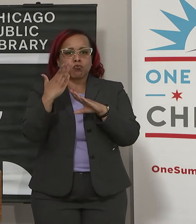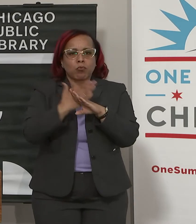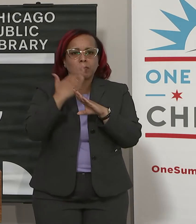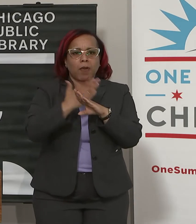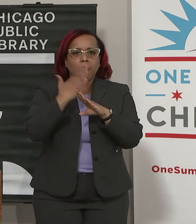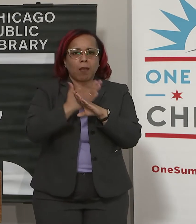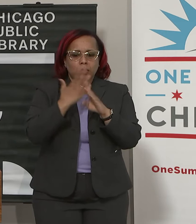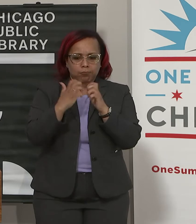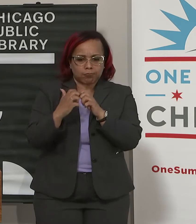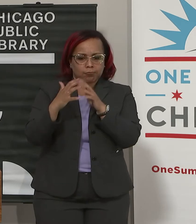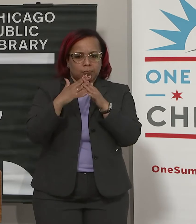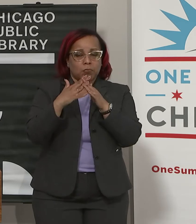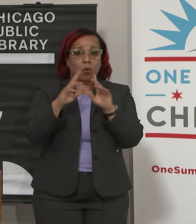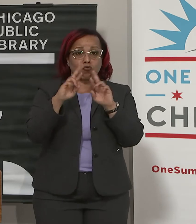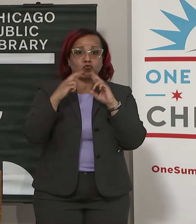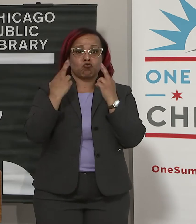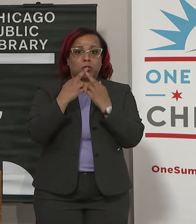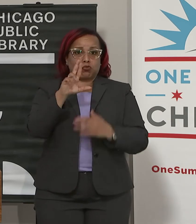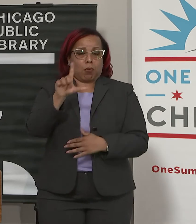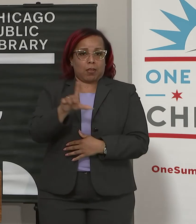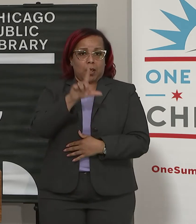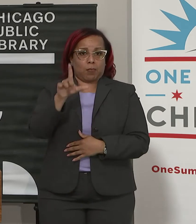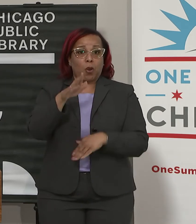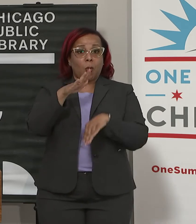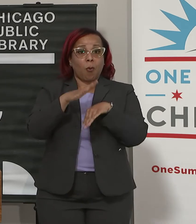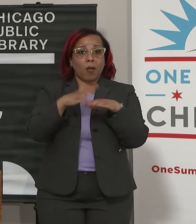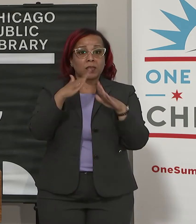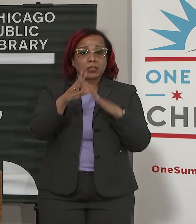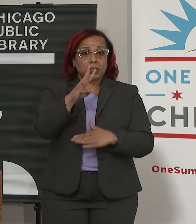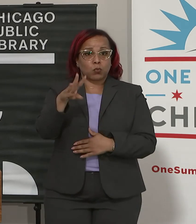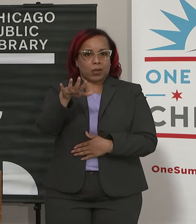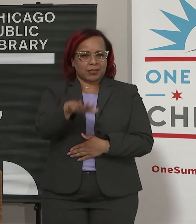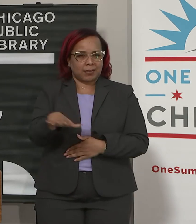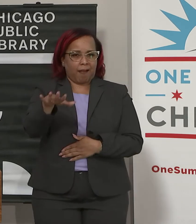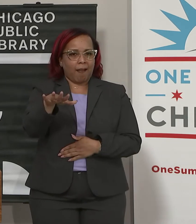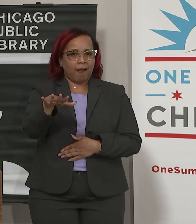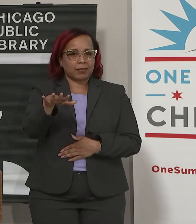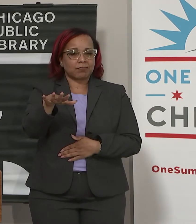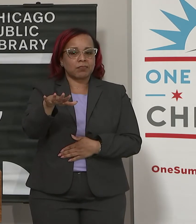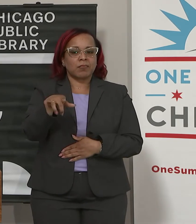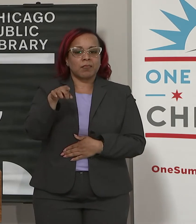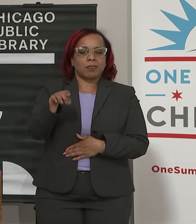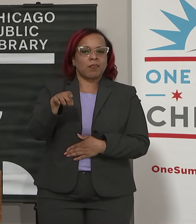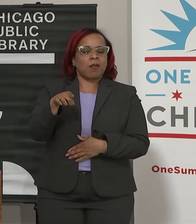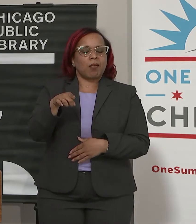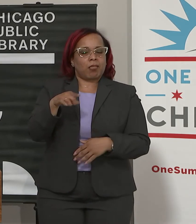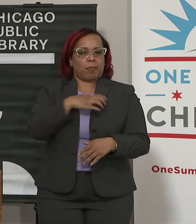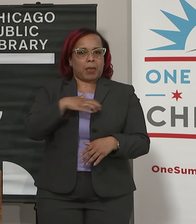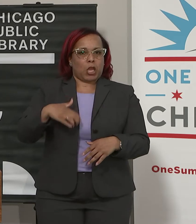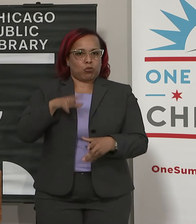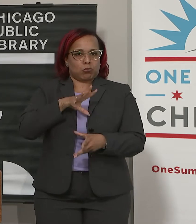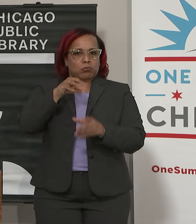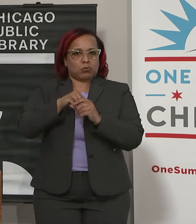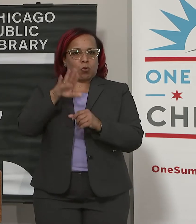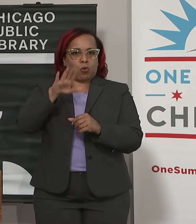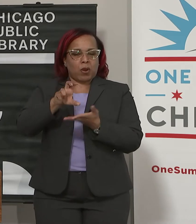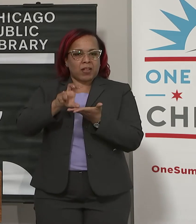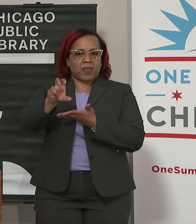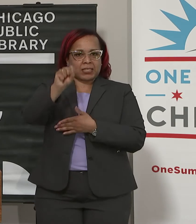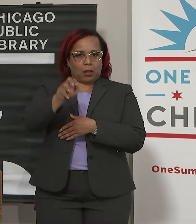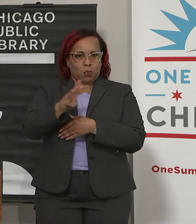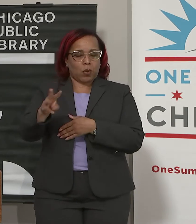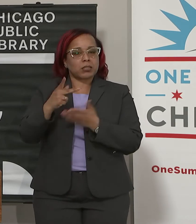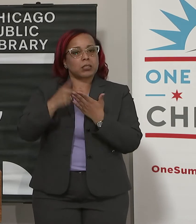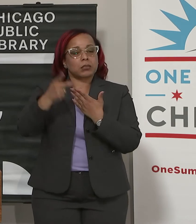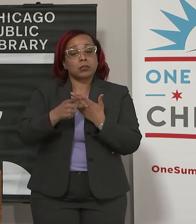and reestablishing a regional library on the city's west side, as part of the Mayor's Invest Southwest initiative, Chicago